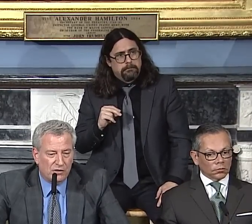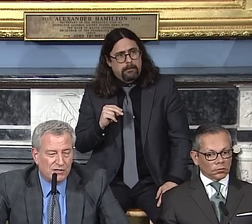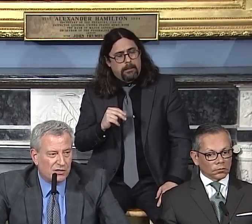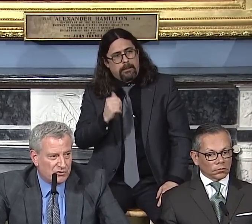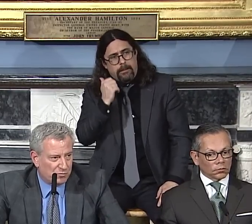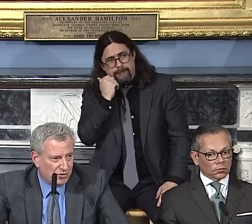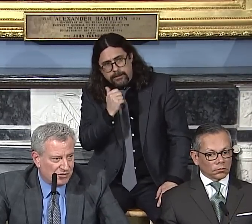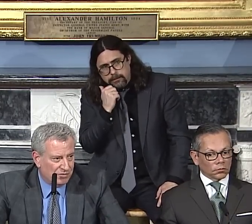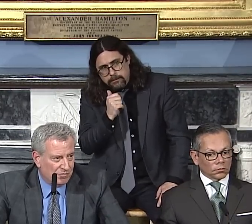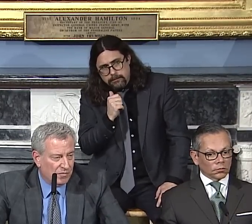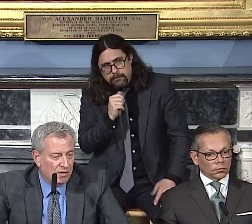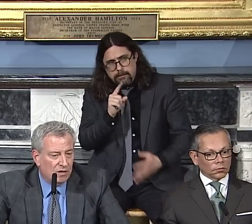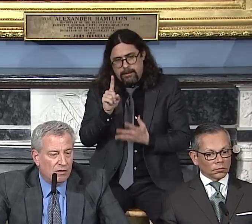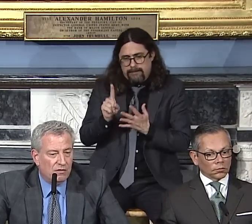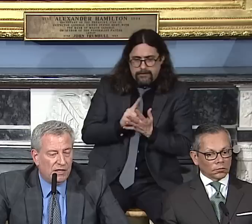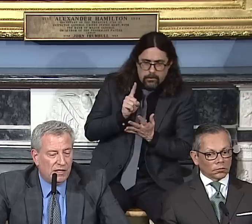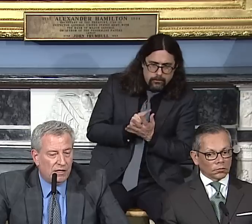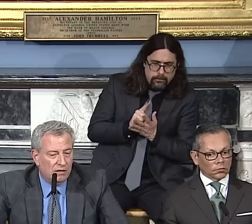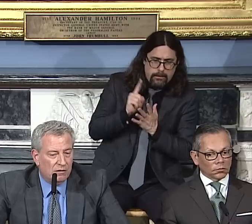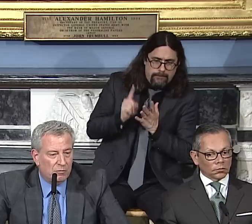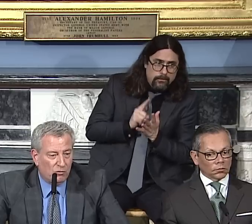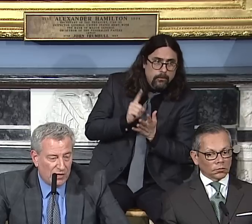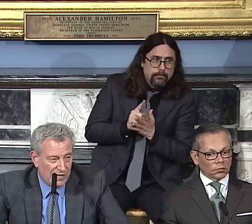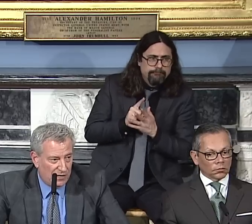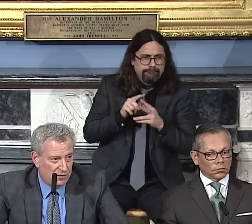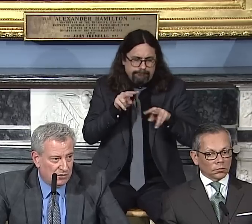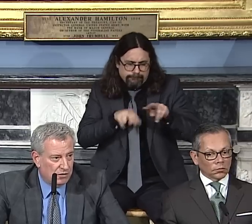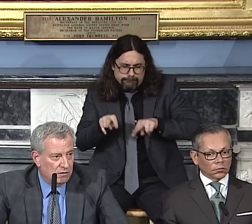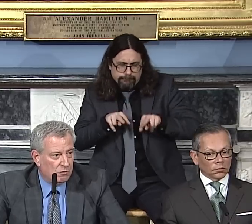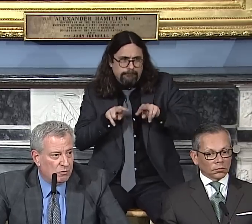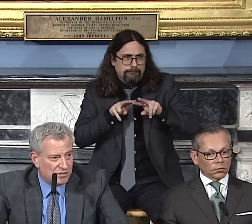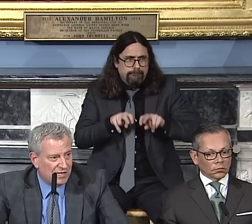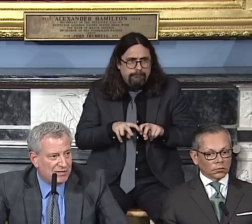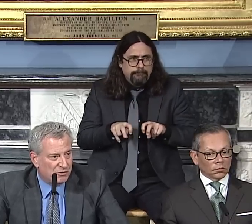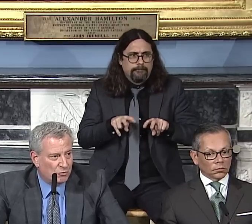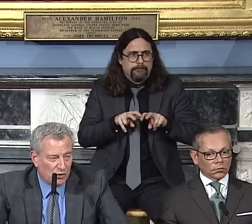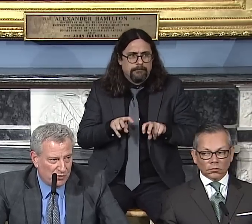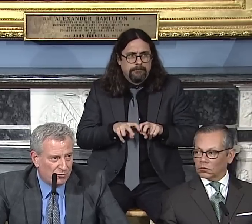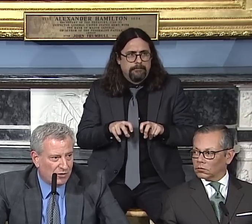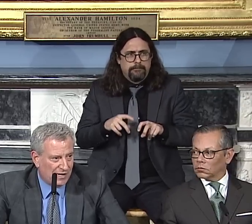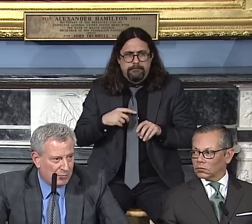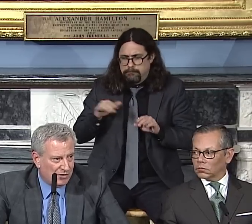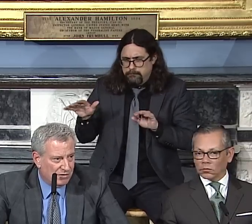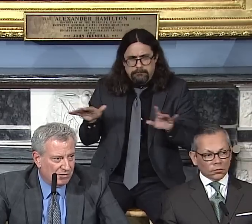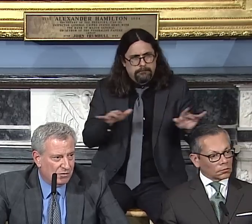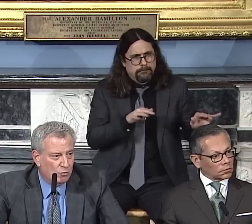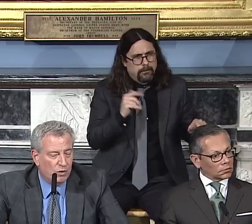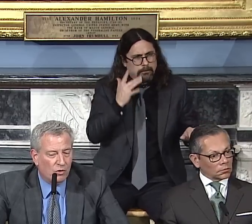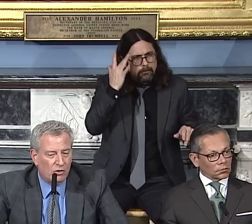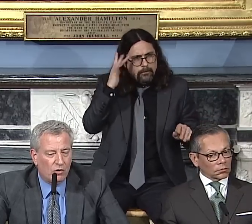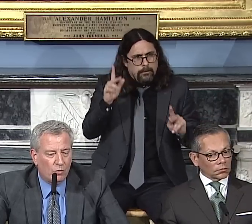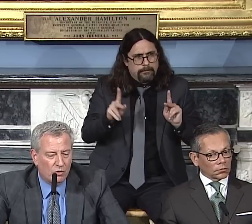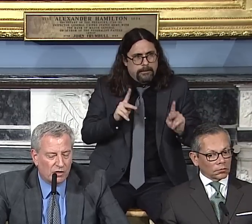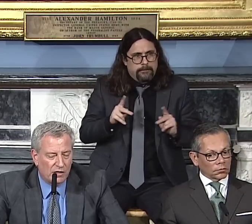you're a very intelligent person. The parade was canceled well before it happened. We were all working